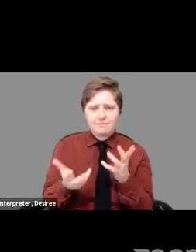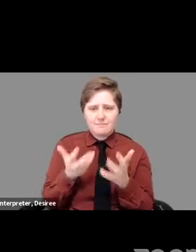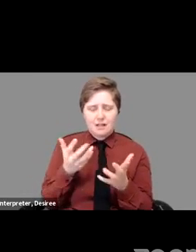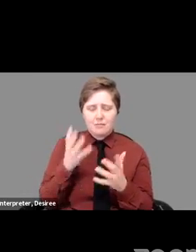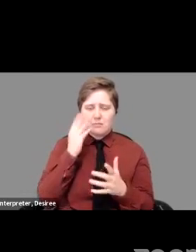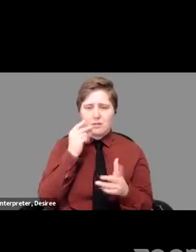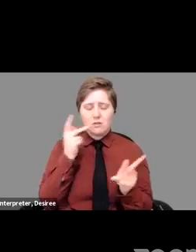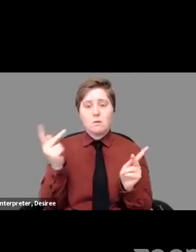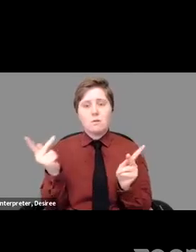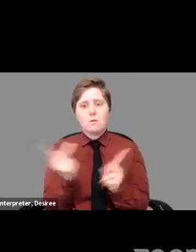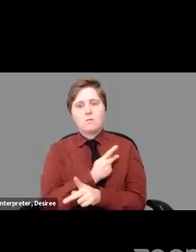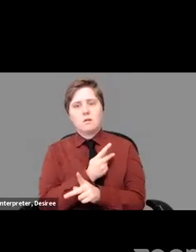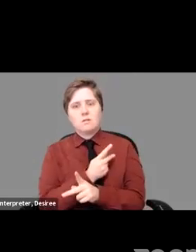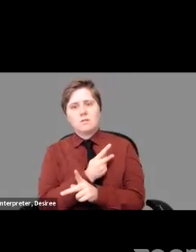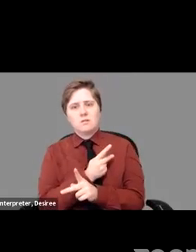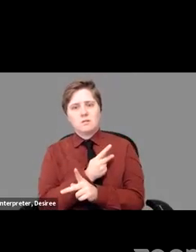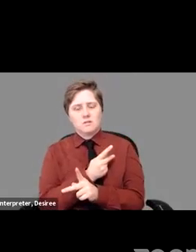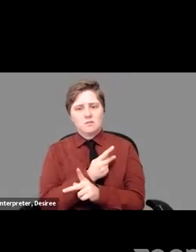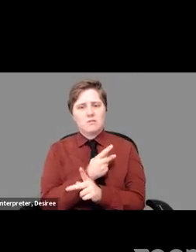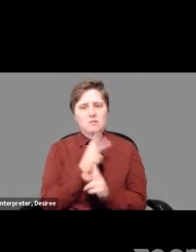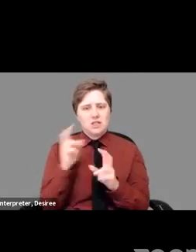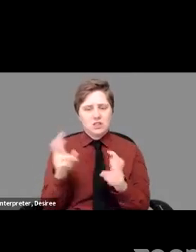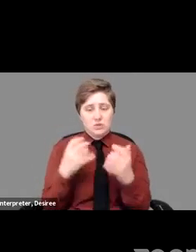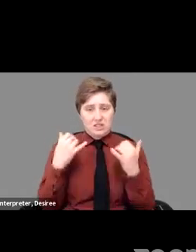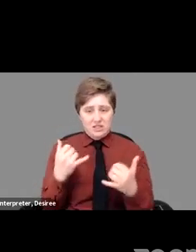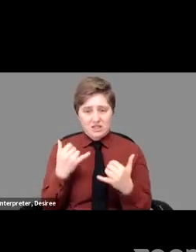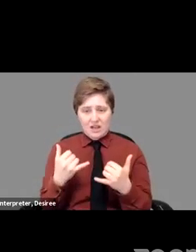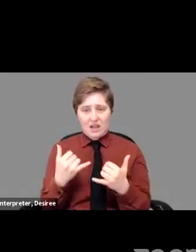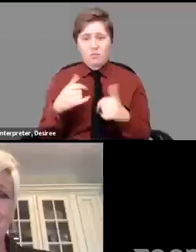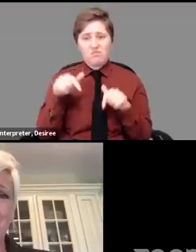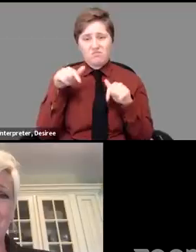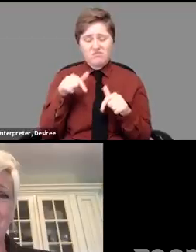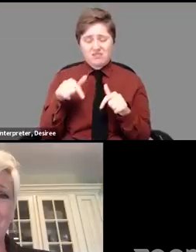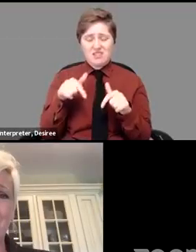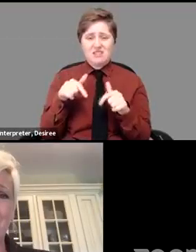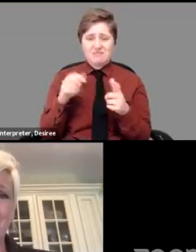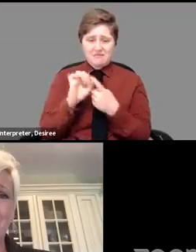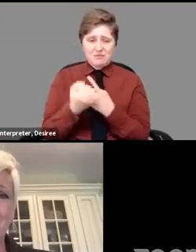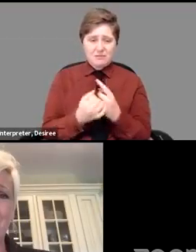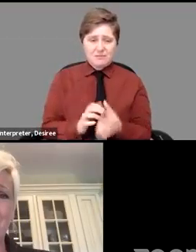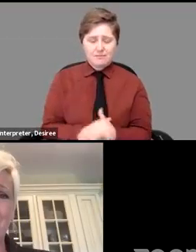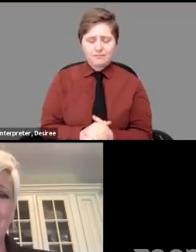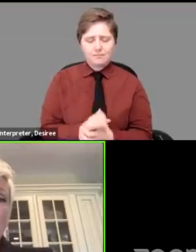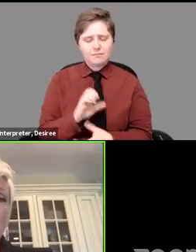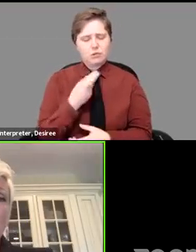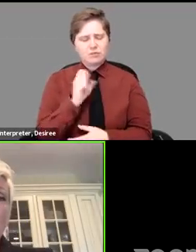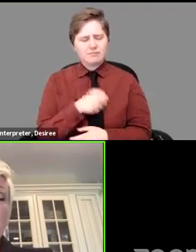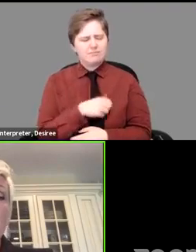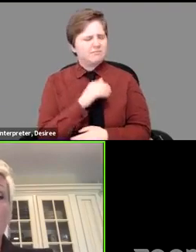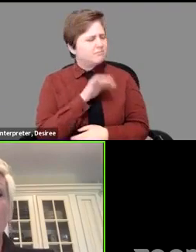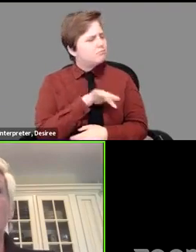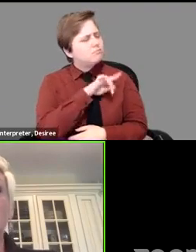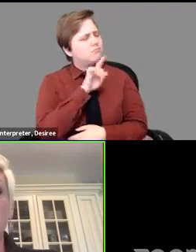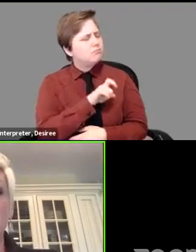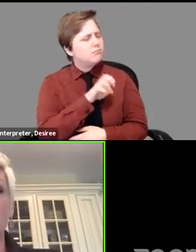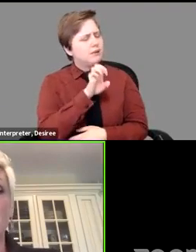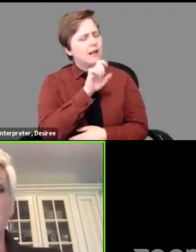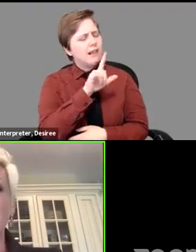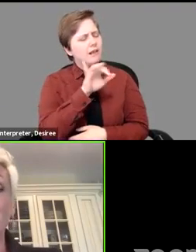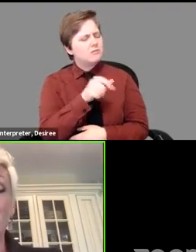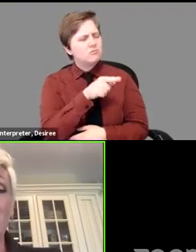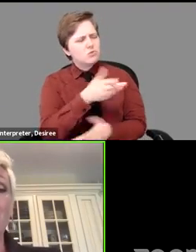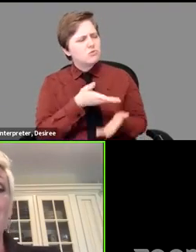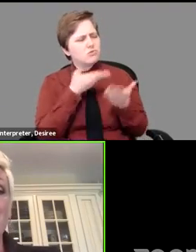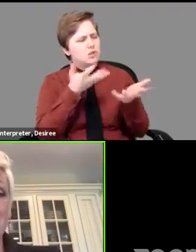experiencing more significant issues because of this pandemic. So Elijah, what do you